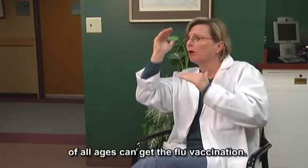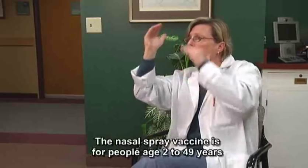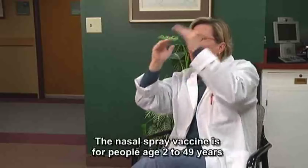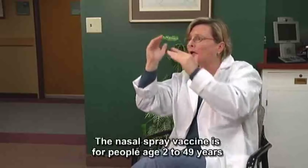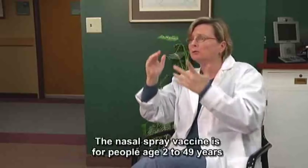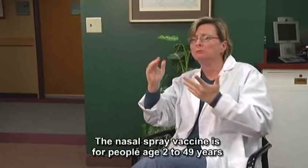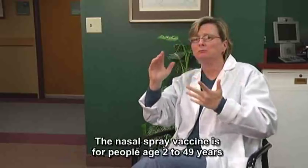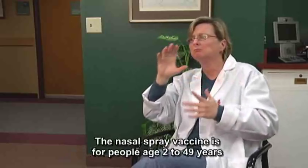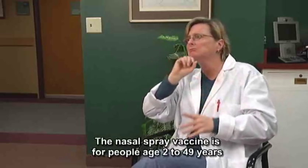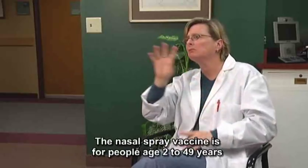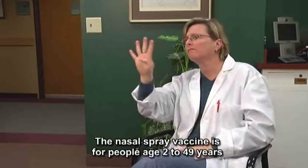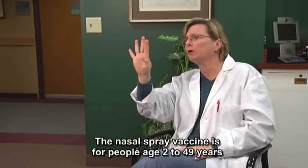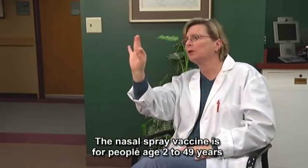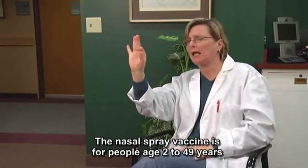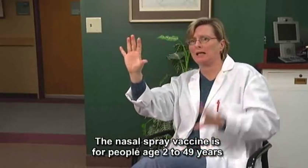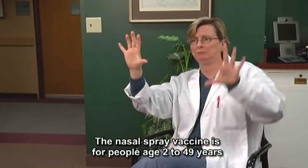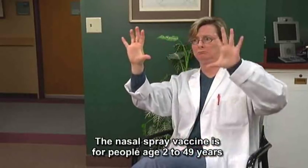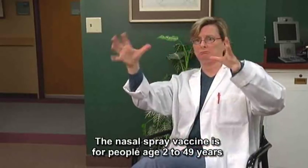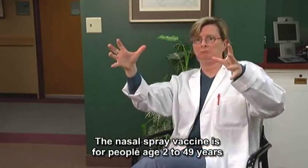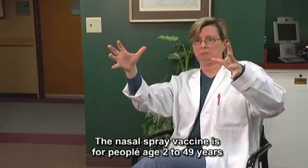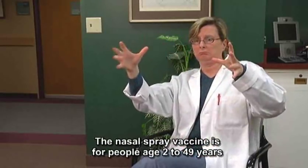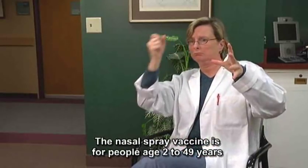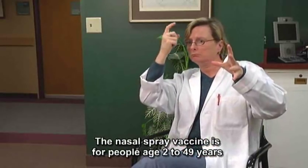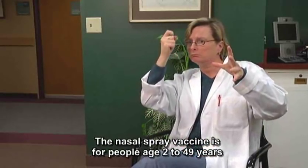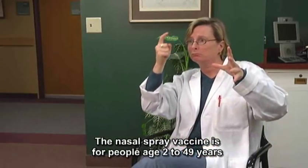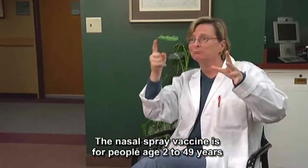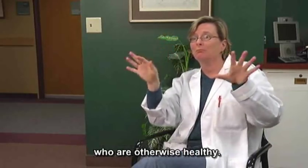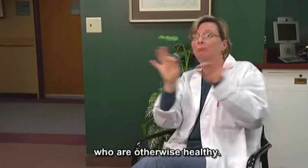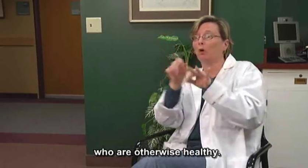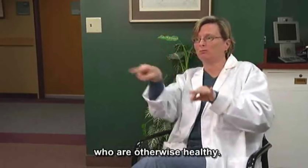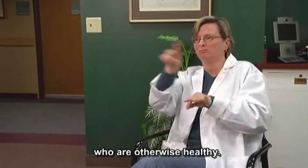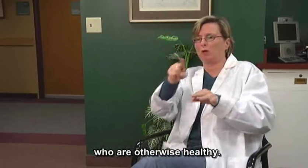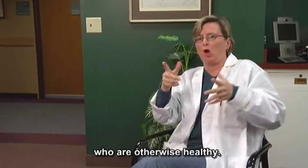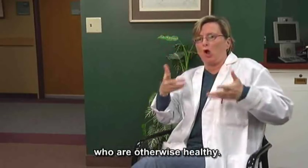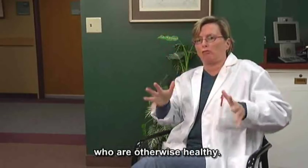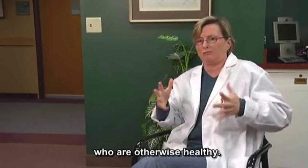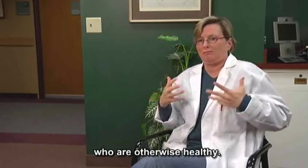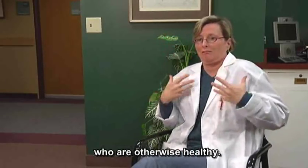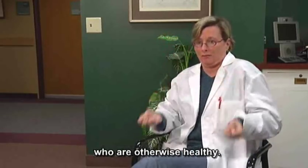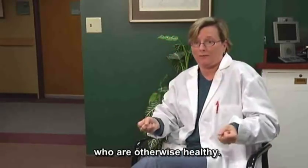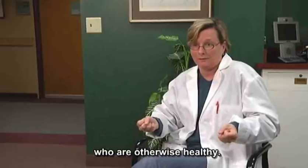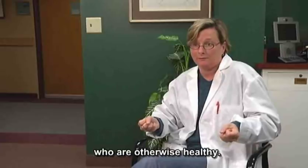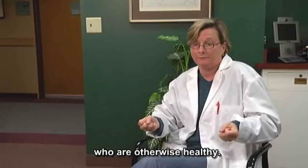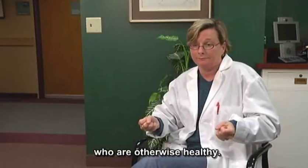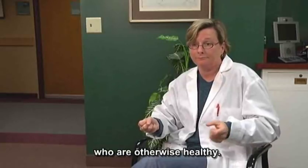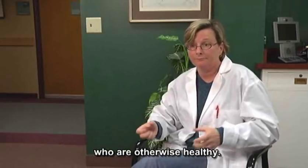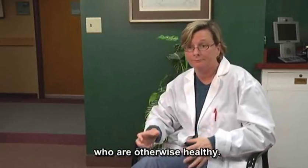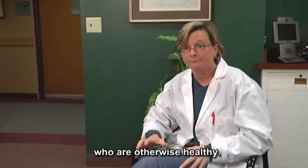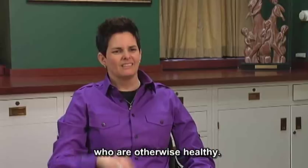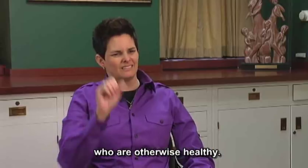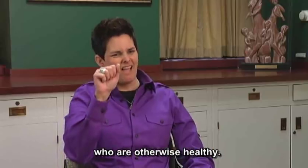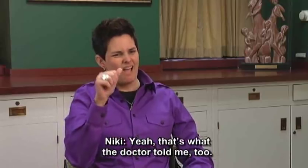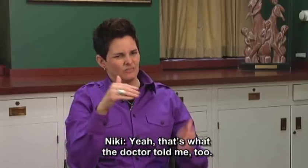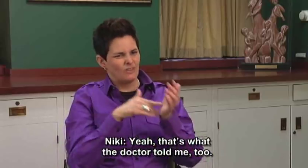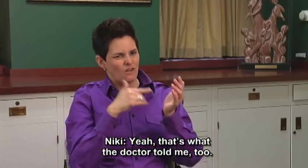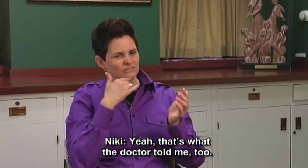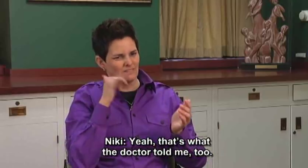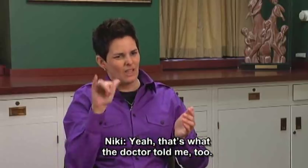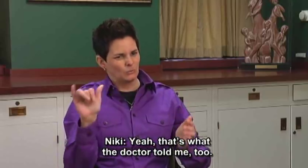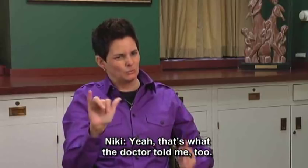spray is for people age two to forty nine years who are otherwise healthy yeah that's what the doctor told me too